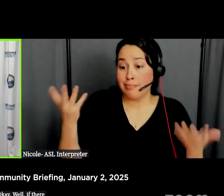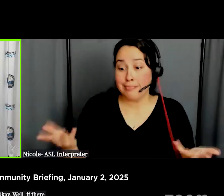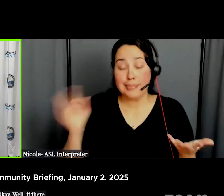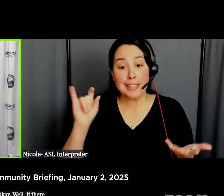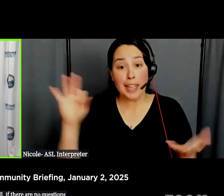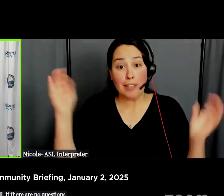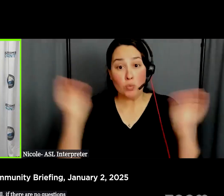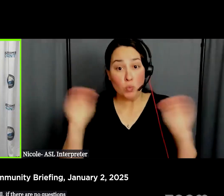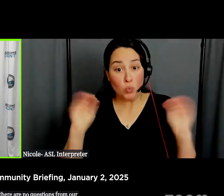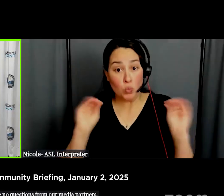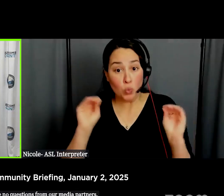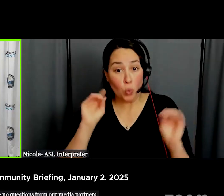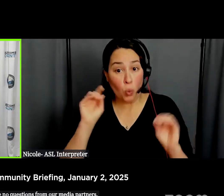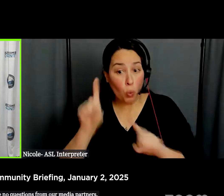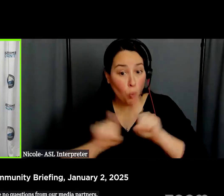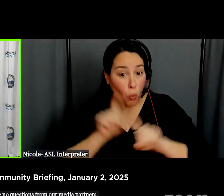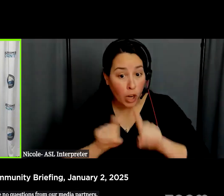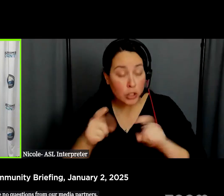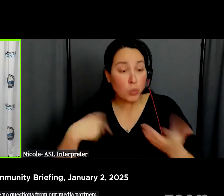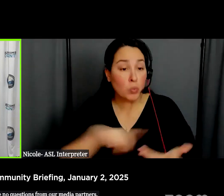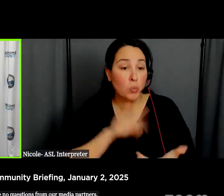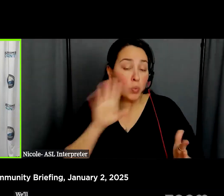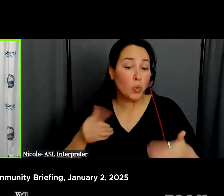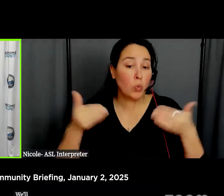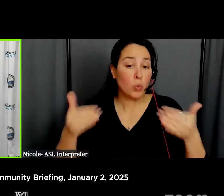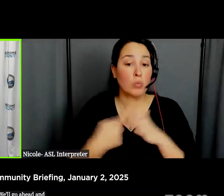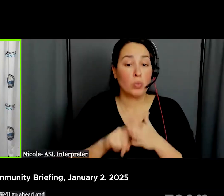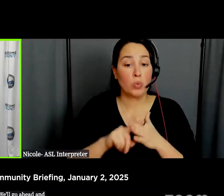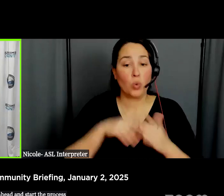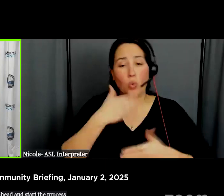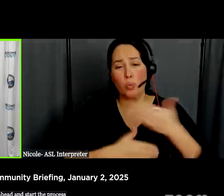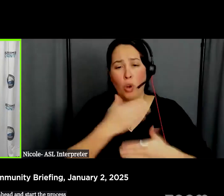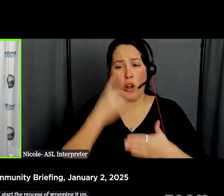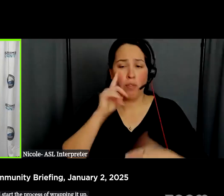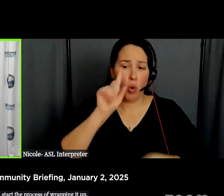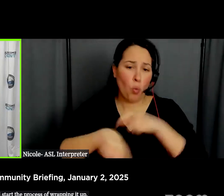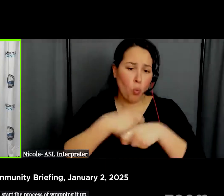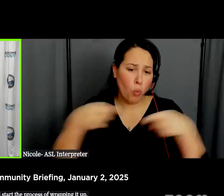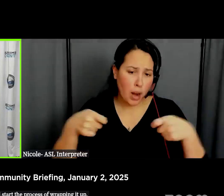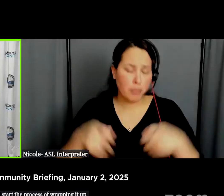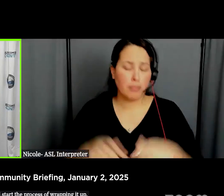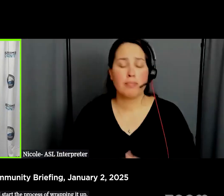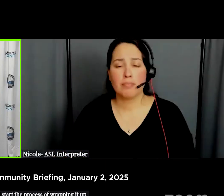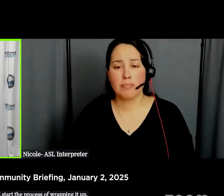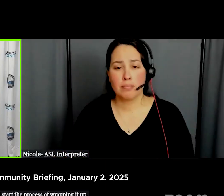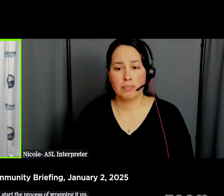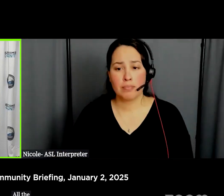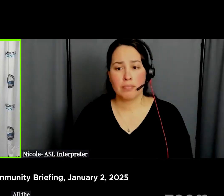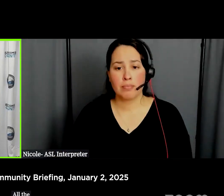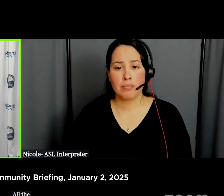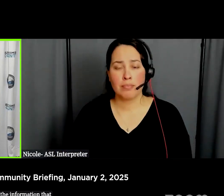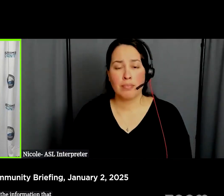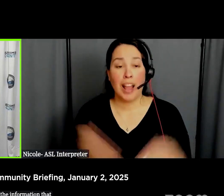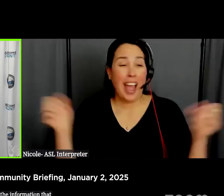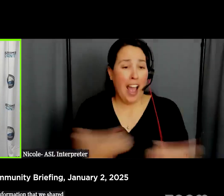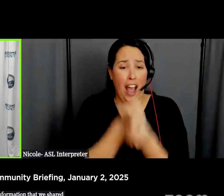media partners, we'll go ahead and start the process of wrapping it up. All the information that we shared